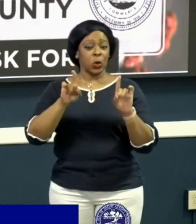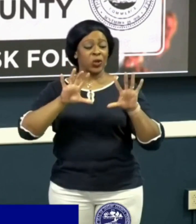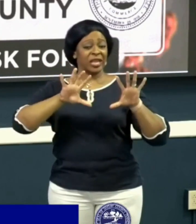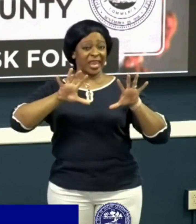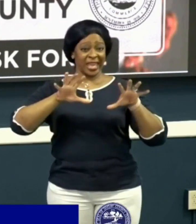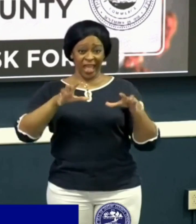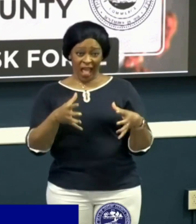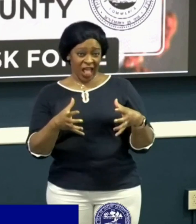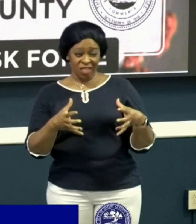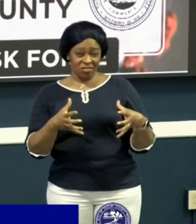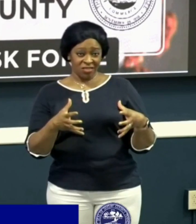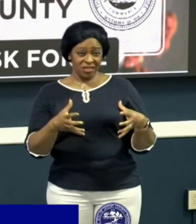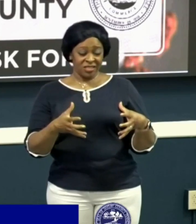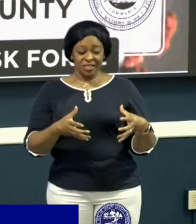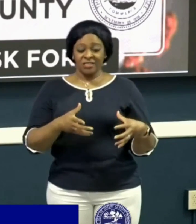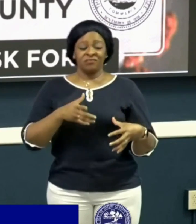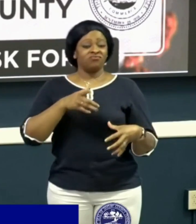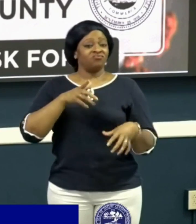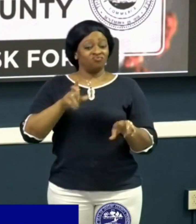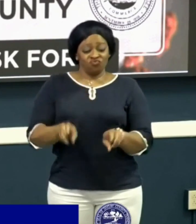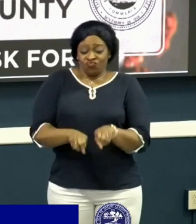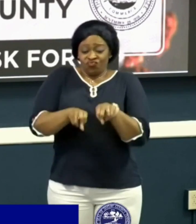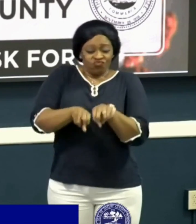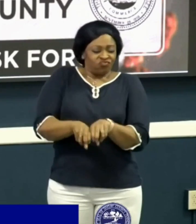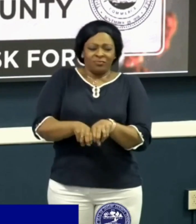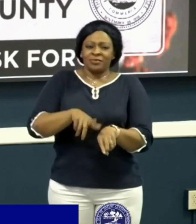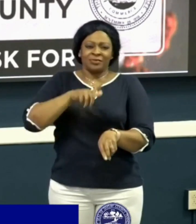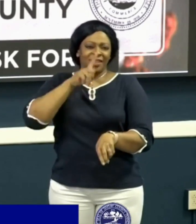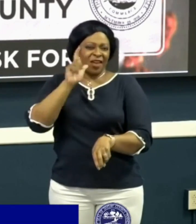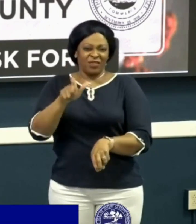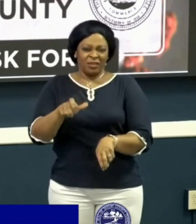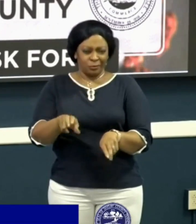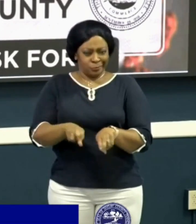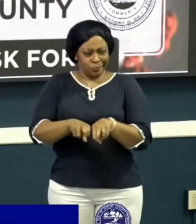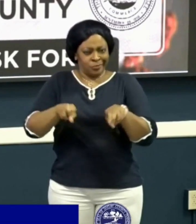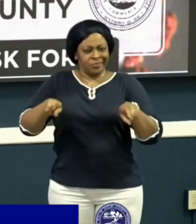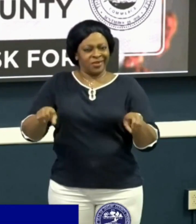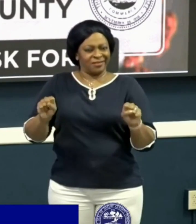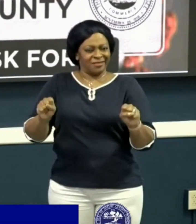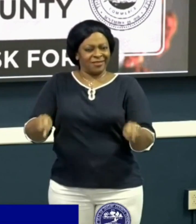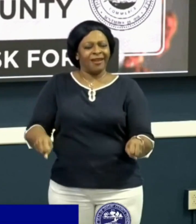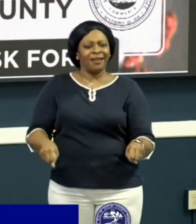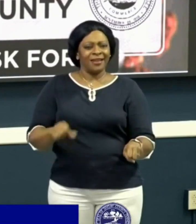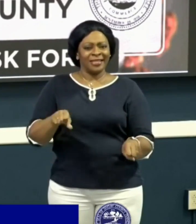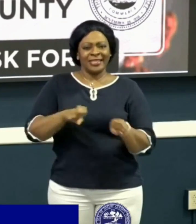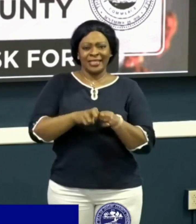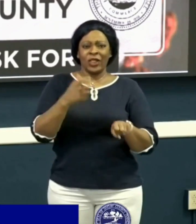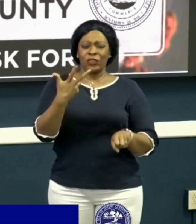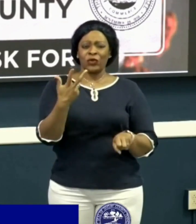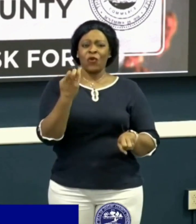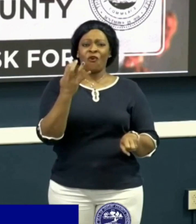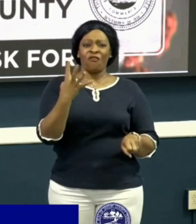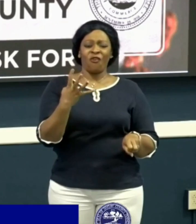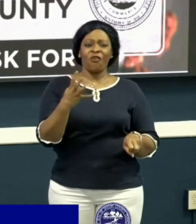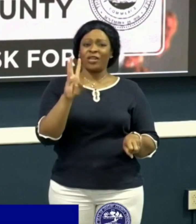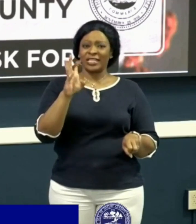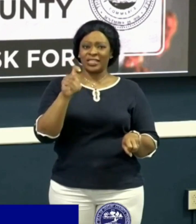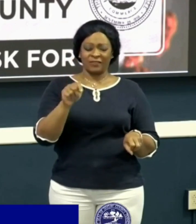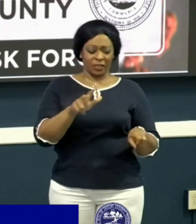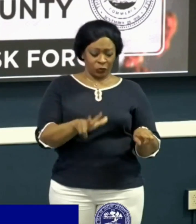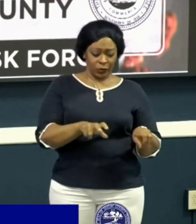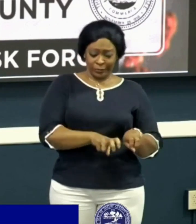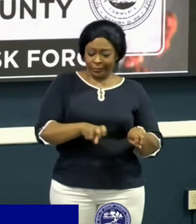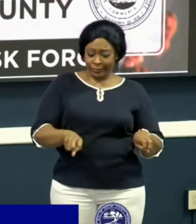gathering and you don't have to sit right next to someone, don't do that. You can still sit 3 or 6 feet